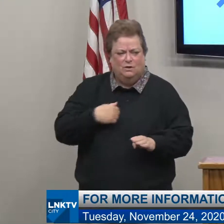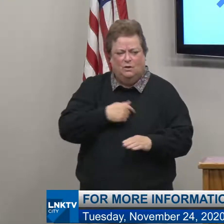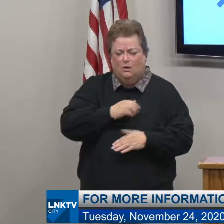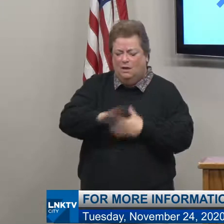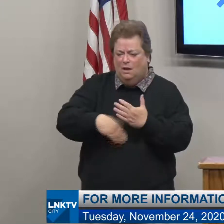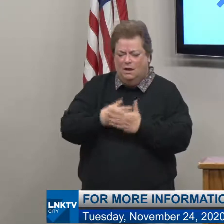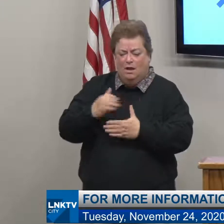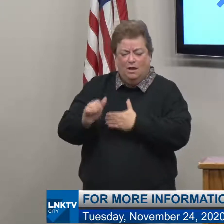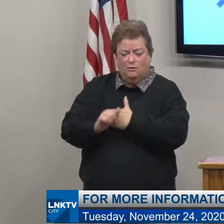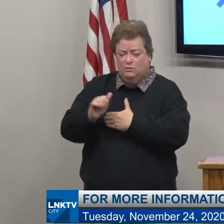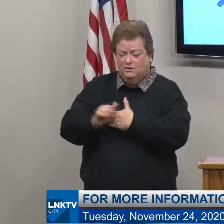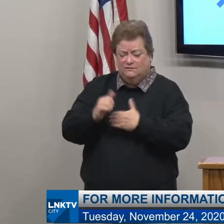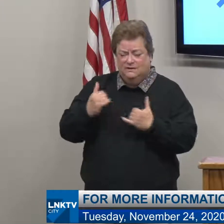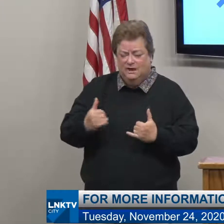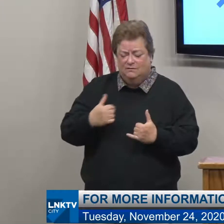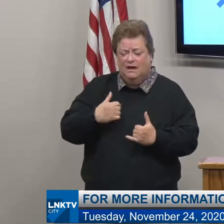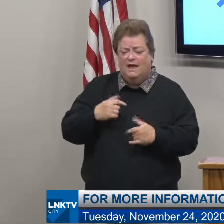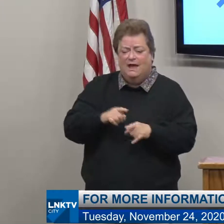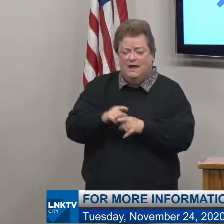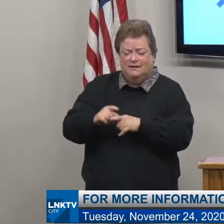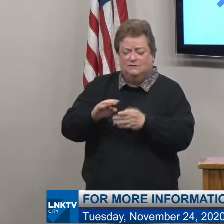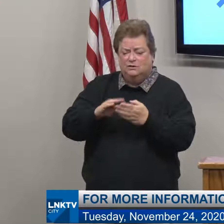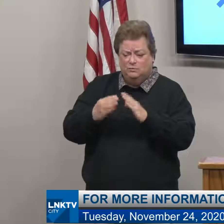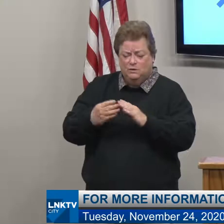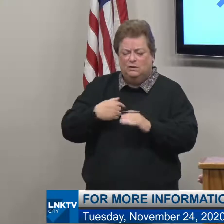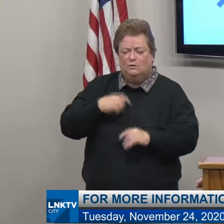and as a community, we must do our part.